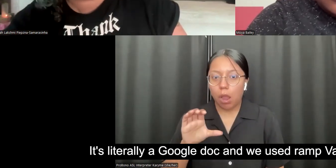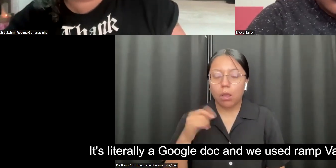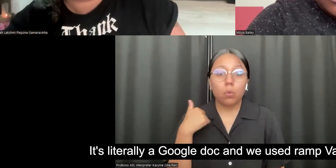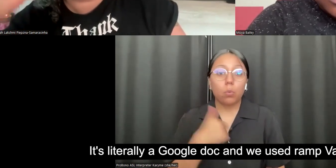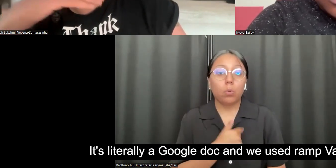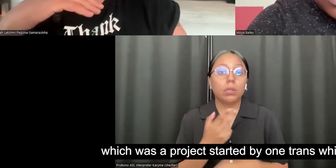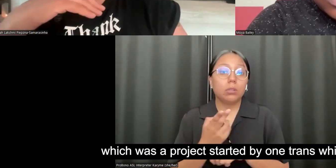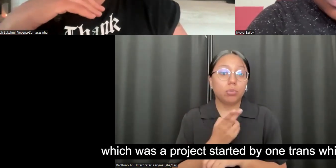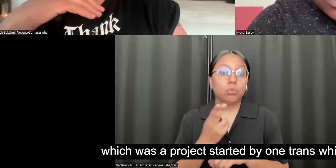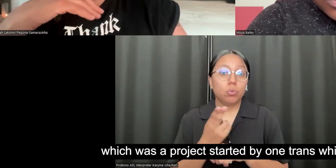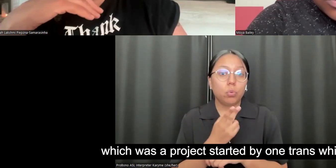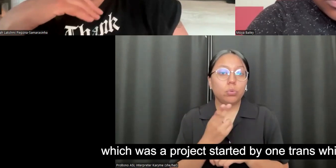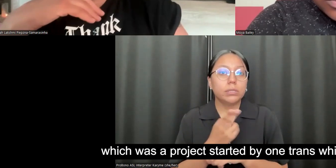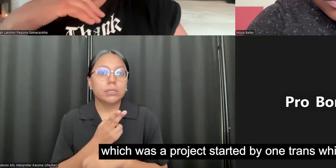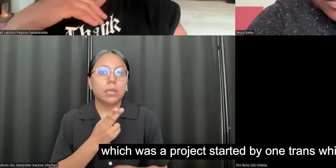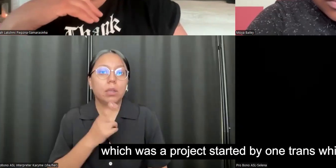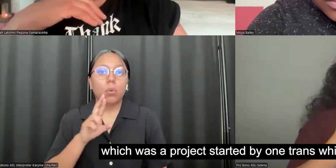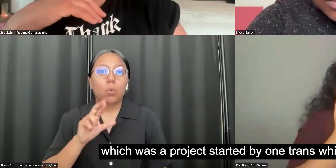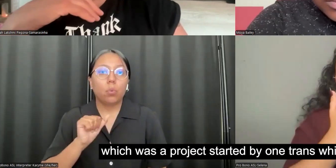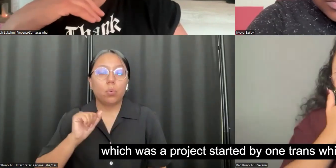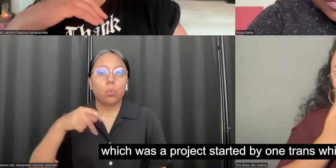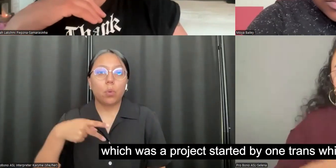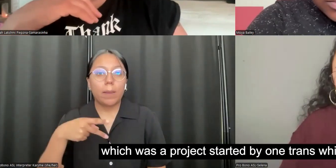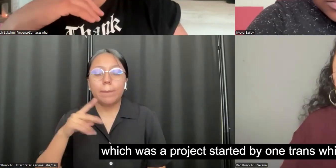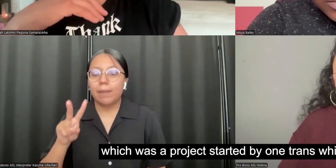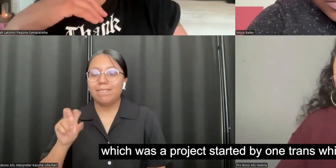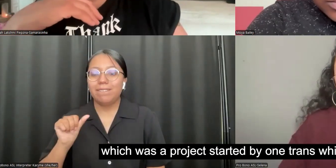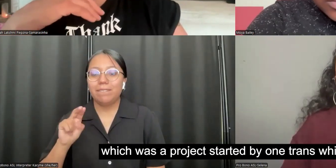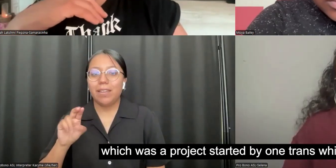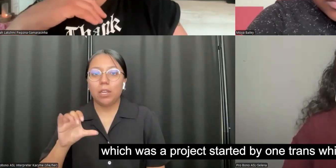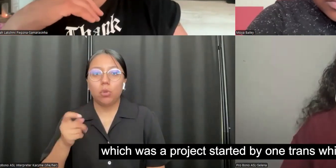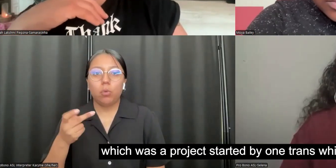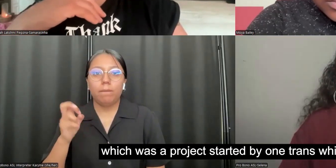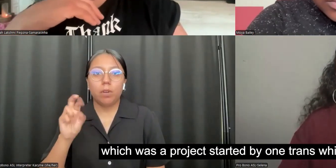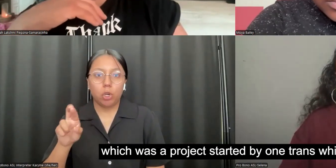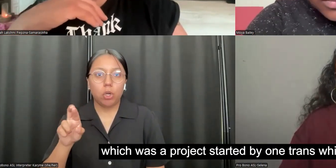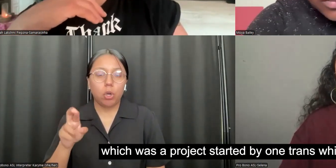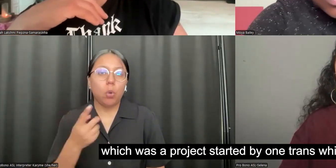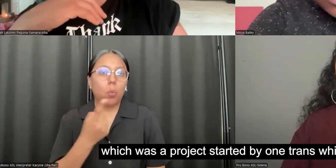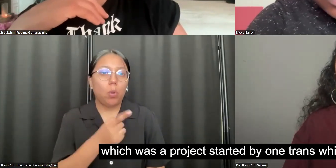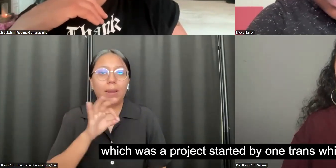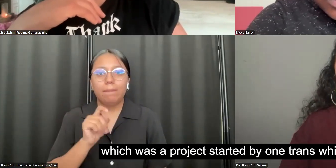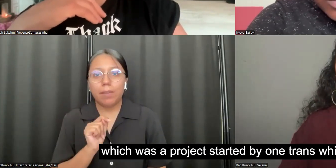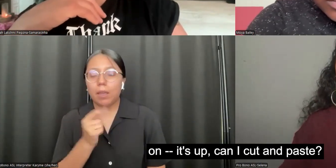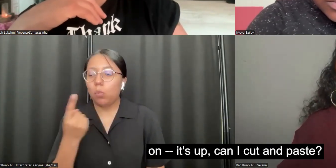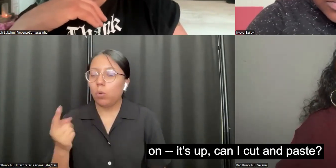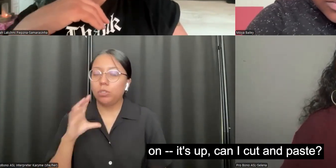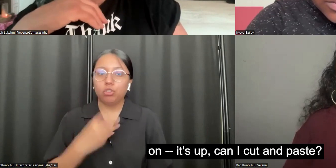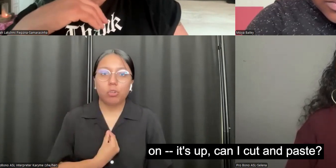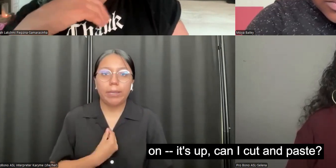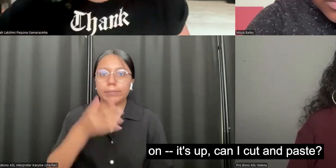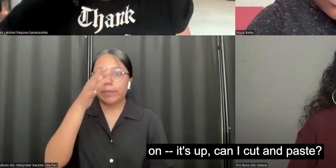Ramp Vancouver, which was a project started by like one trans white fat power chair using guy on social